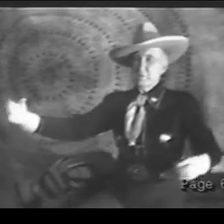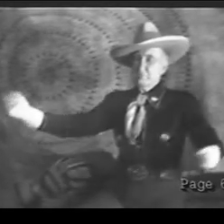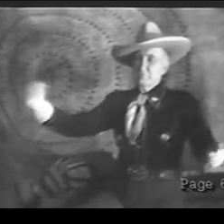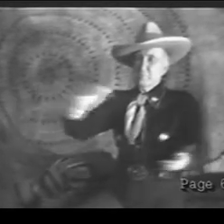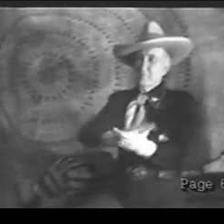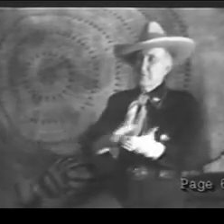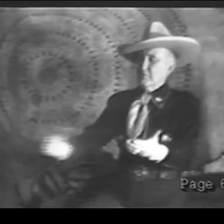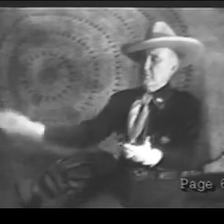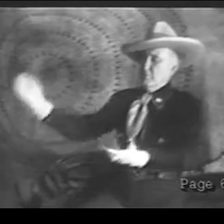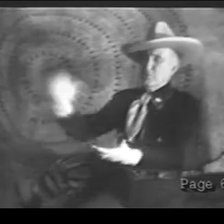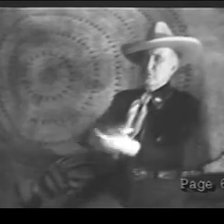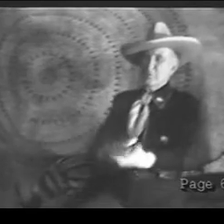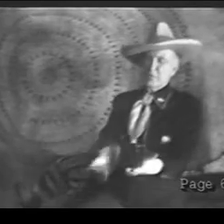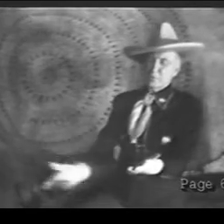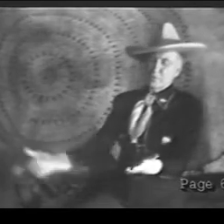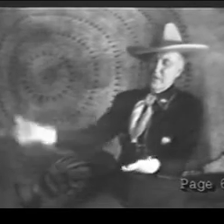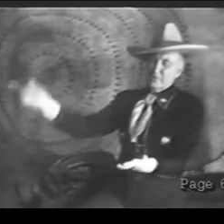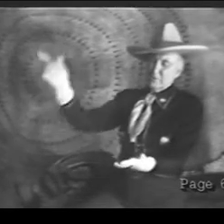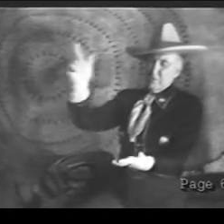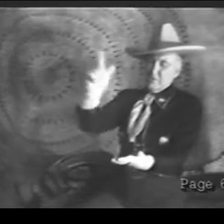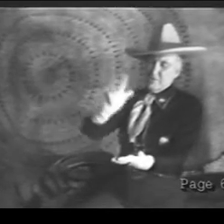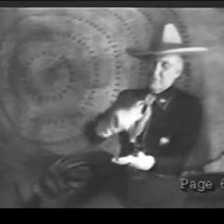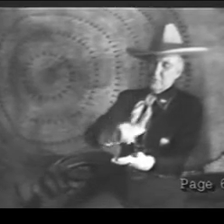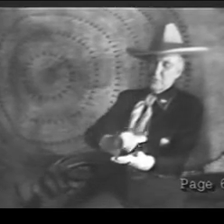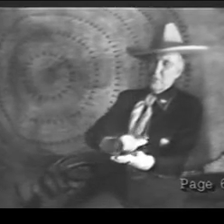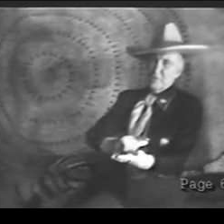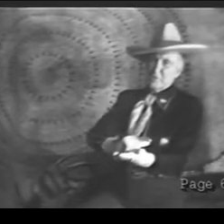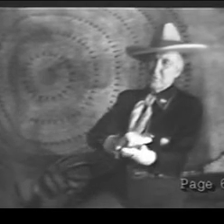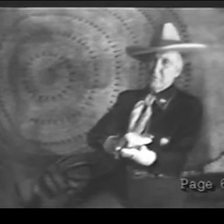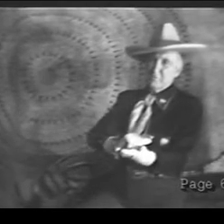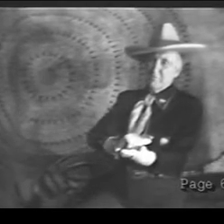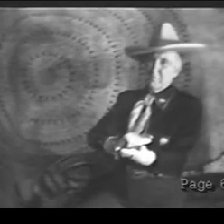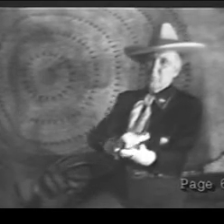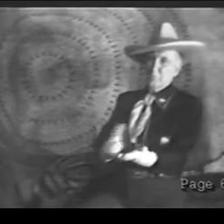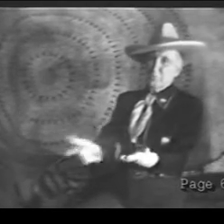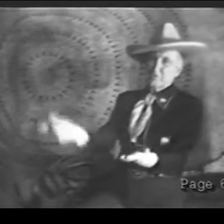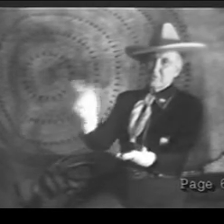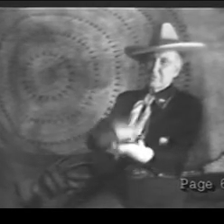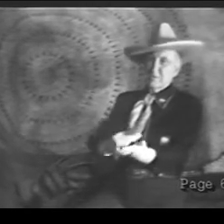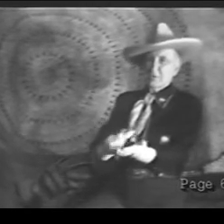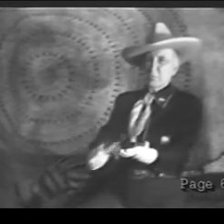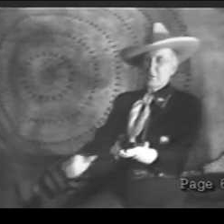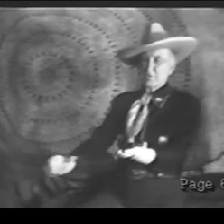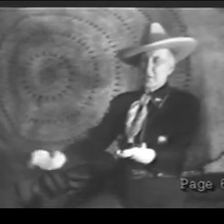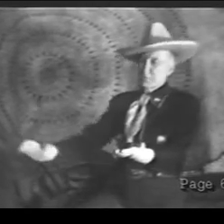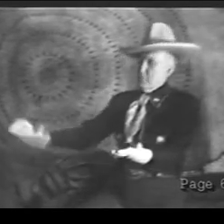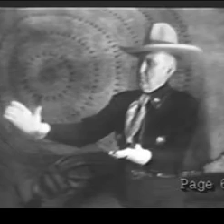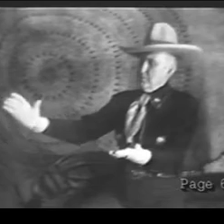in from all over. Now, to arrive at this place, you arrive this way, one person. But if it's a number of people,